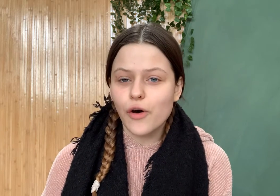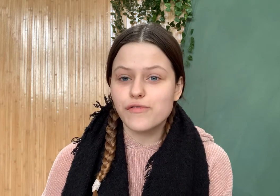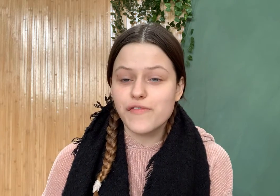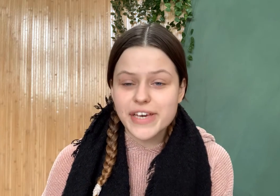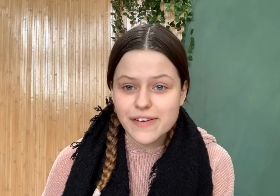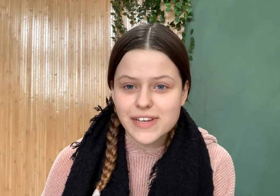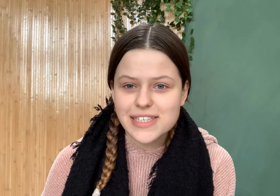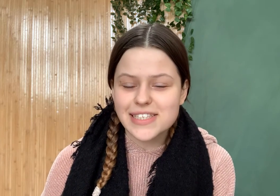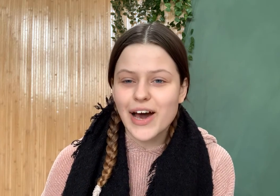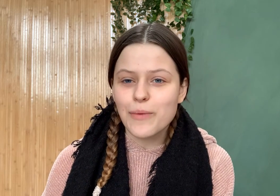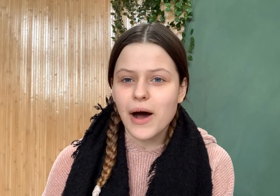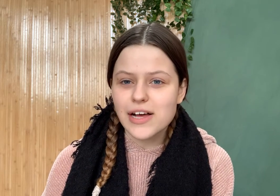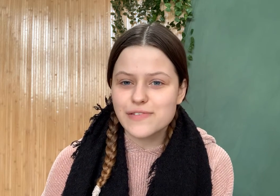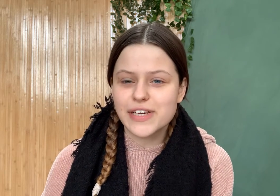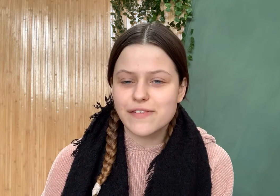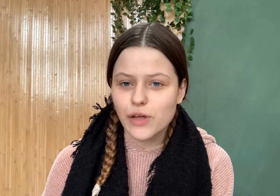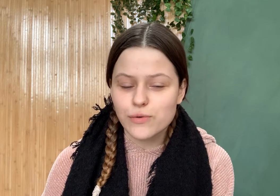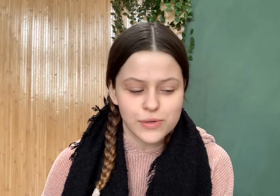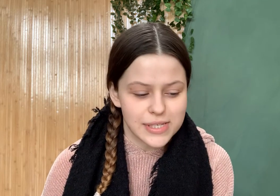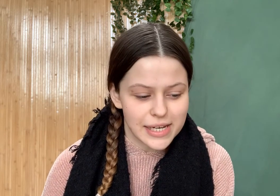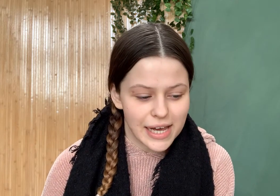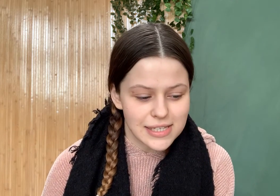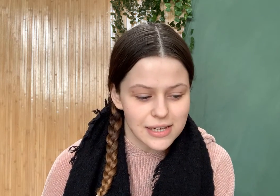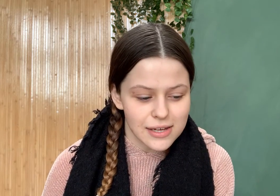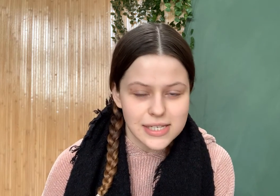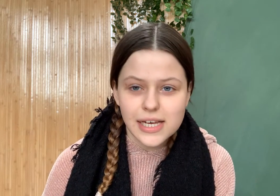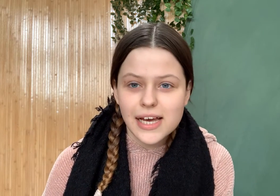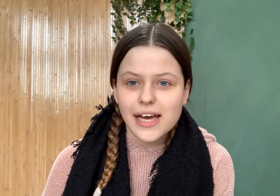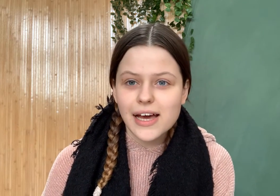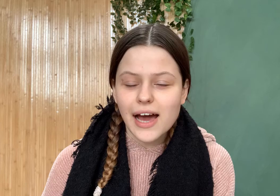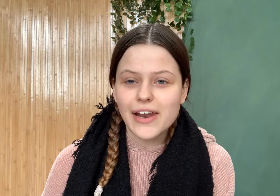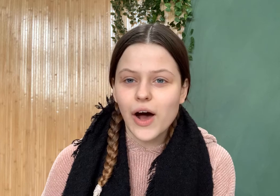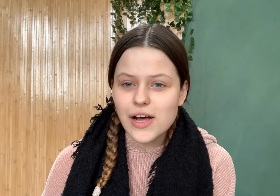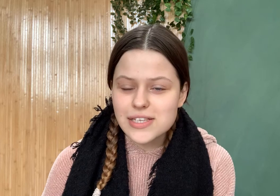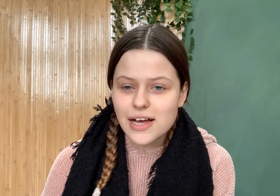God for forgiveness and to help us forgive those who sin against us.